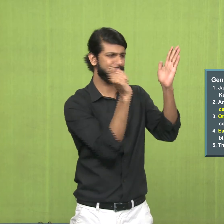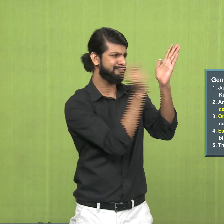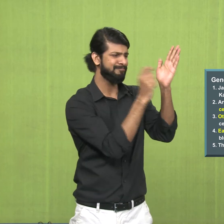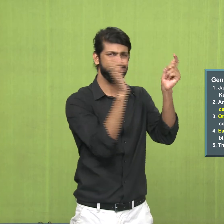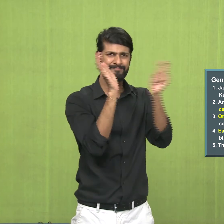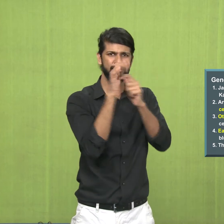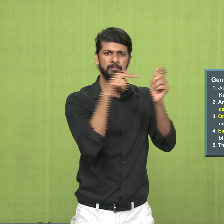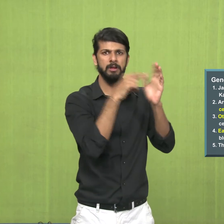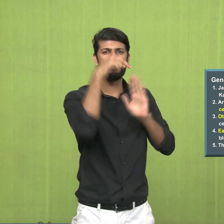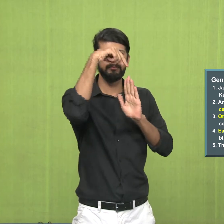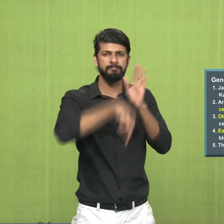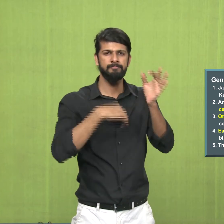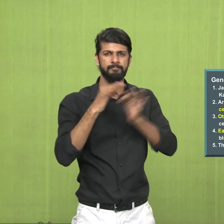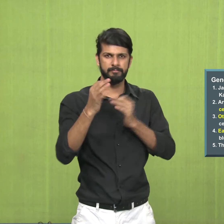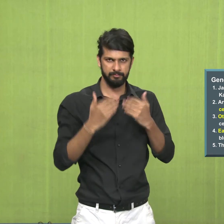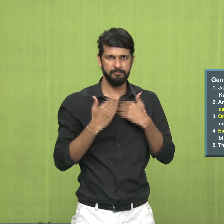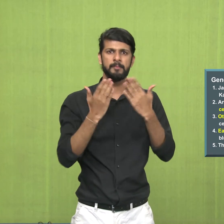Description of this painting.